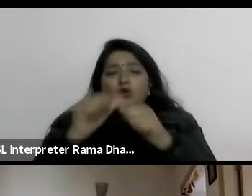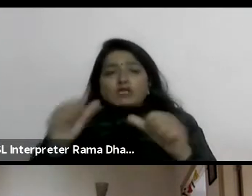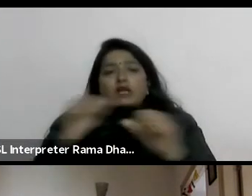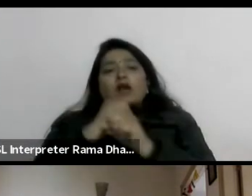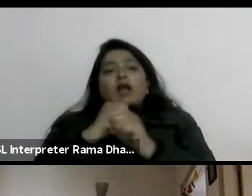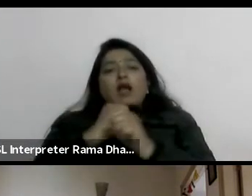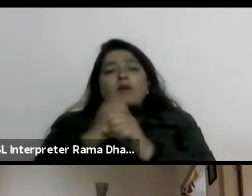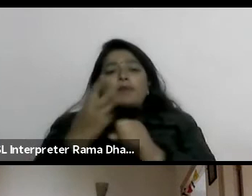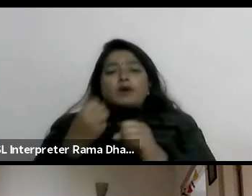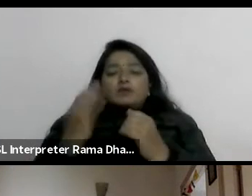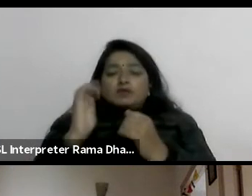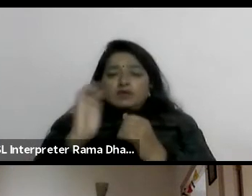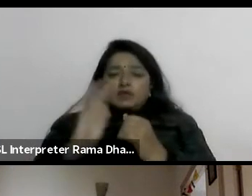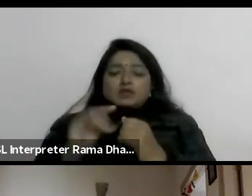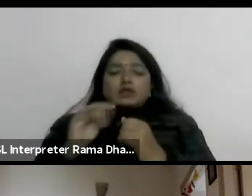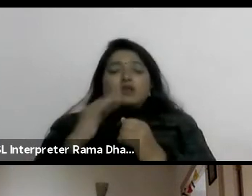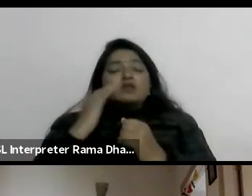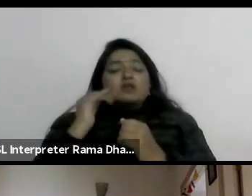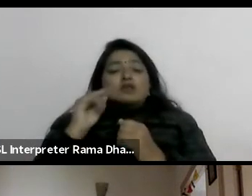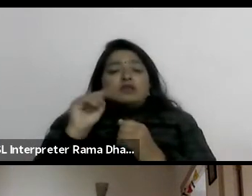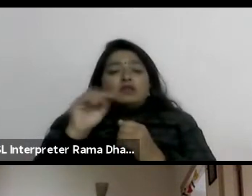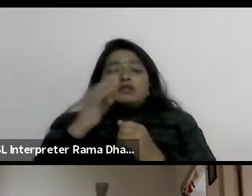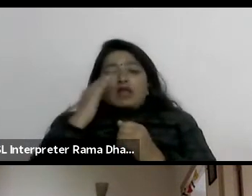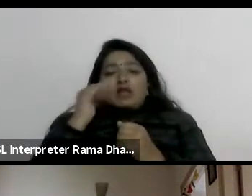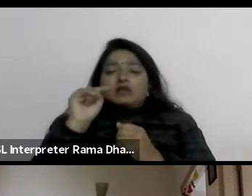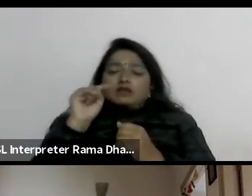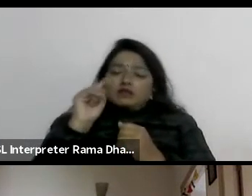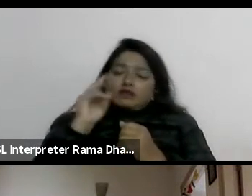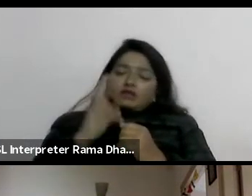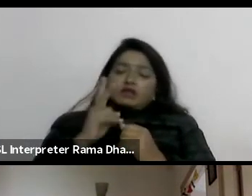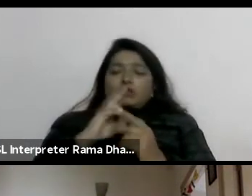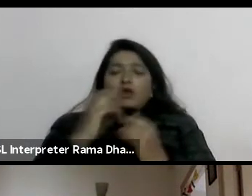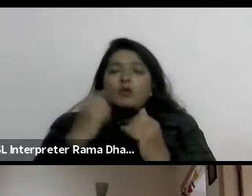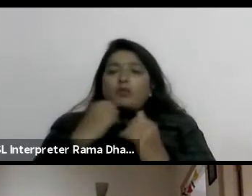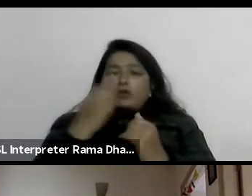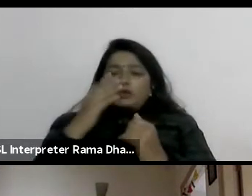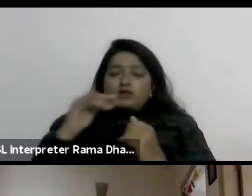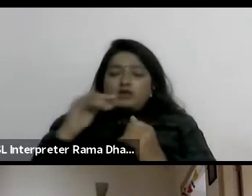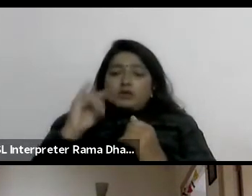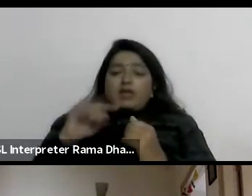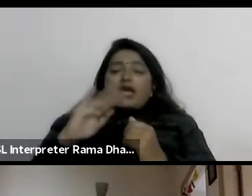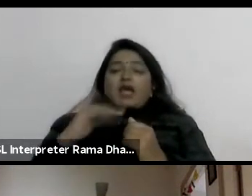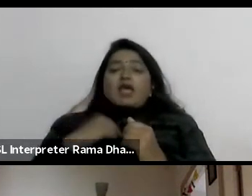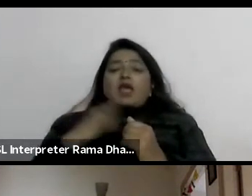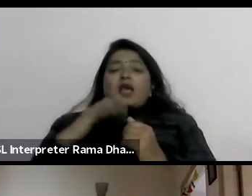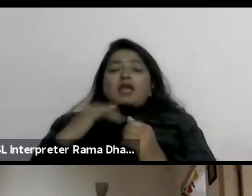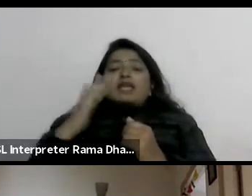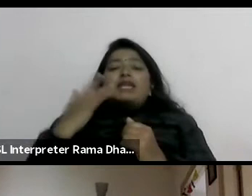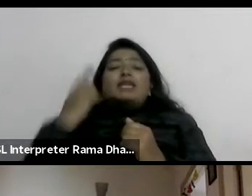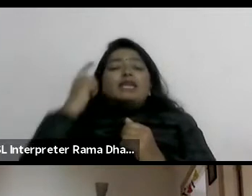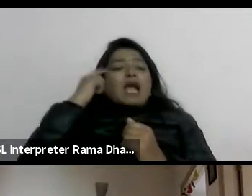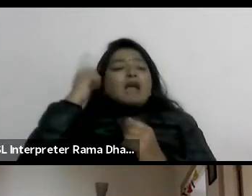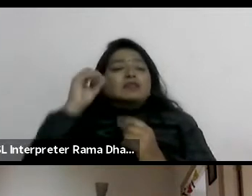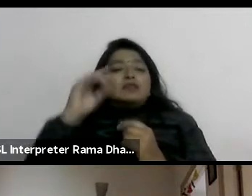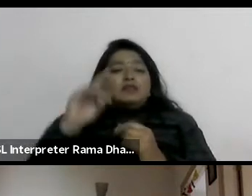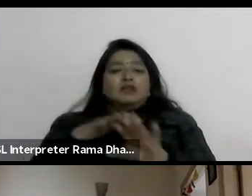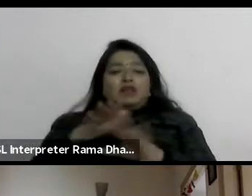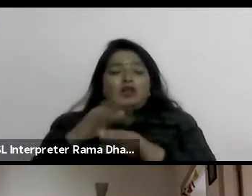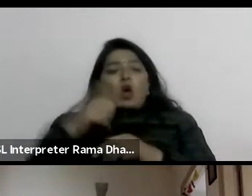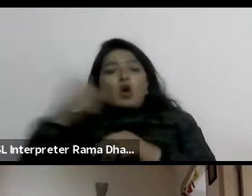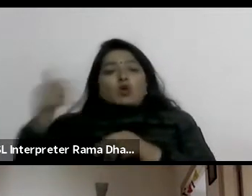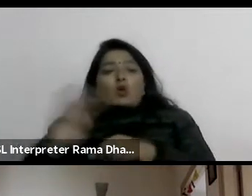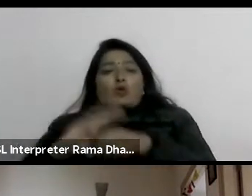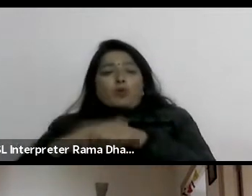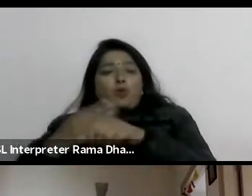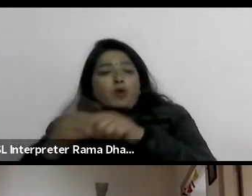and nothing else. So I'll leave it there. And I do hope that this brings renewed opportunity to really think